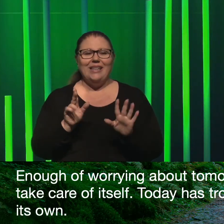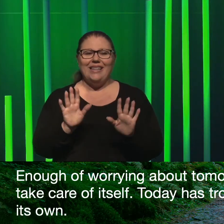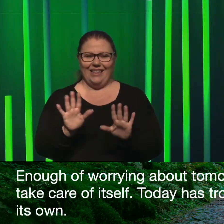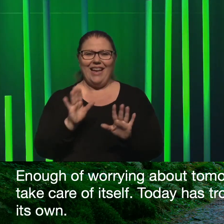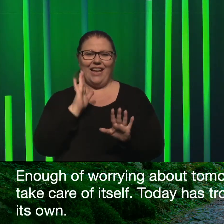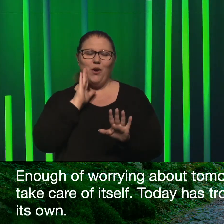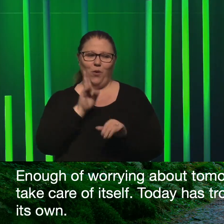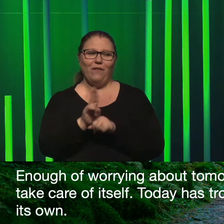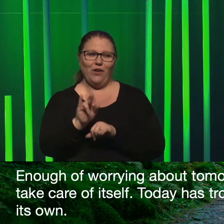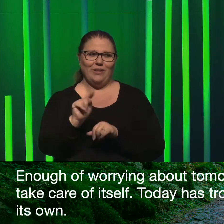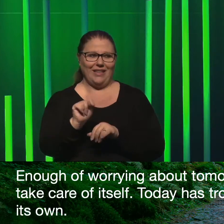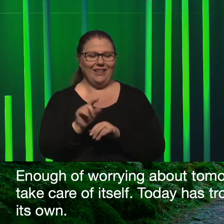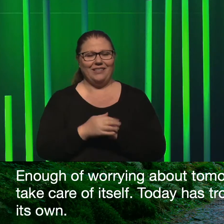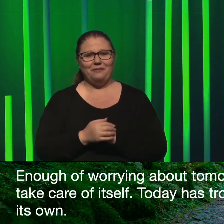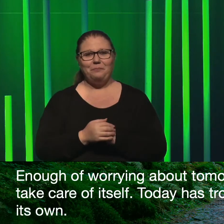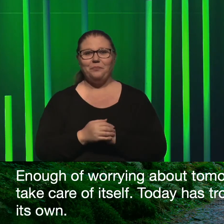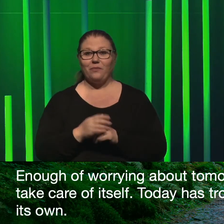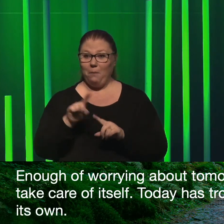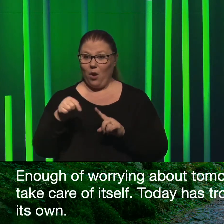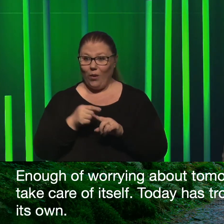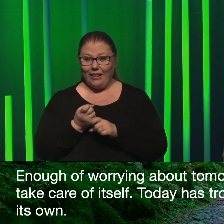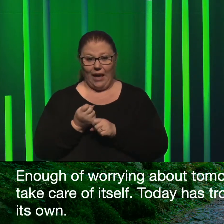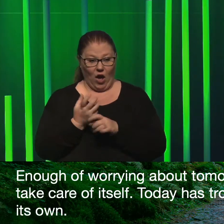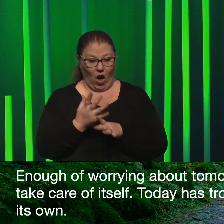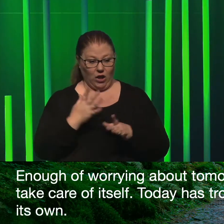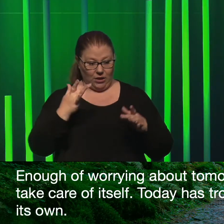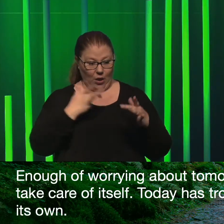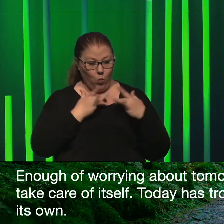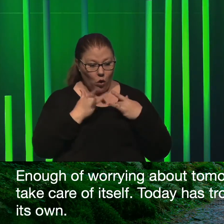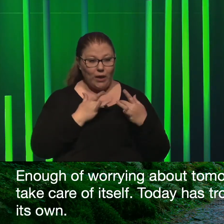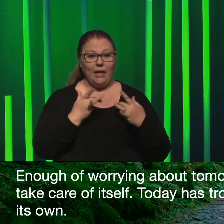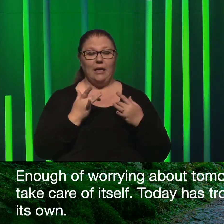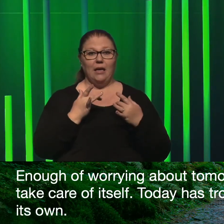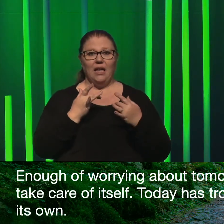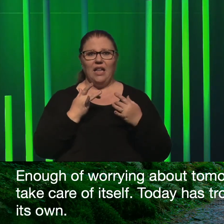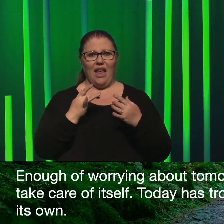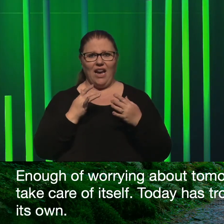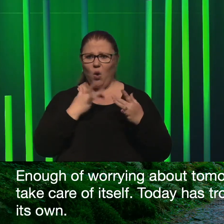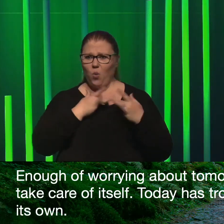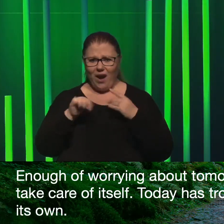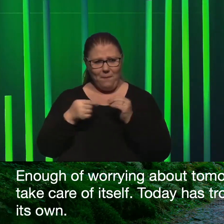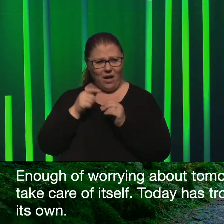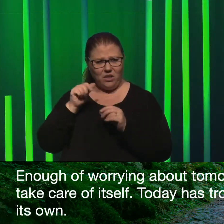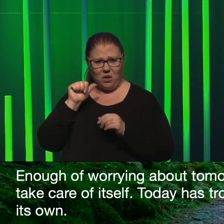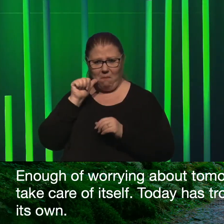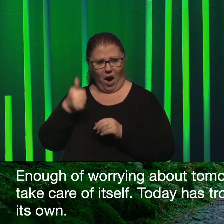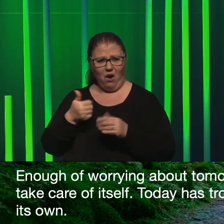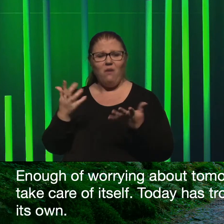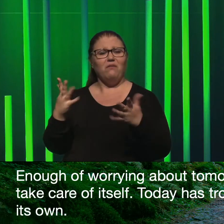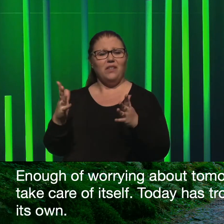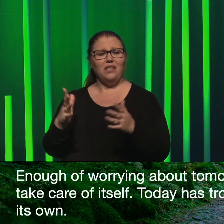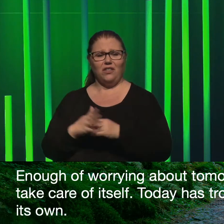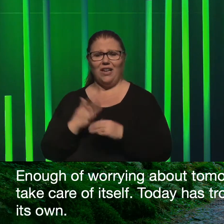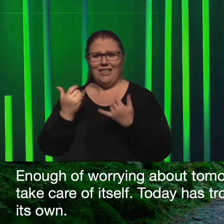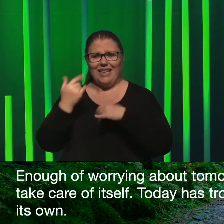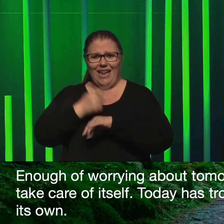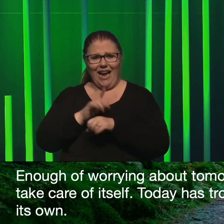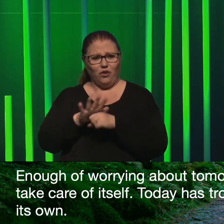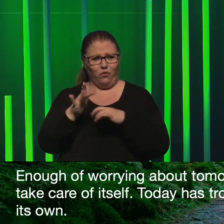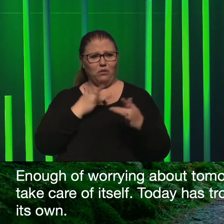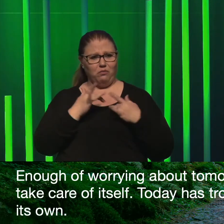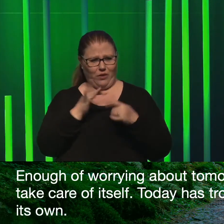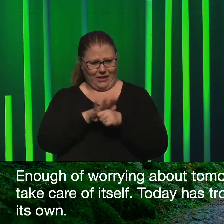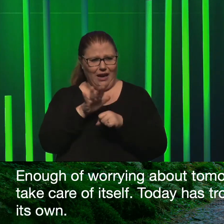saying. But when those things produce worry and anxiety, he says, so enough worrying about tomorrow. Today's got enough troubles of its own. Now, most